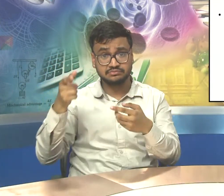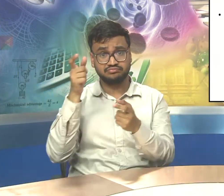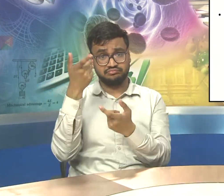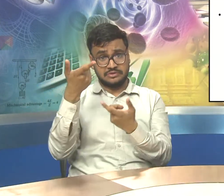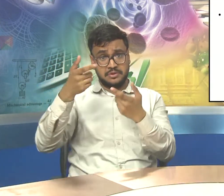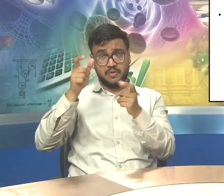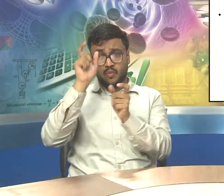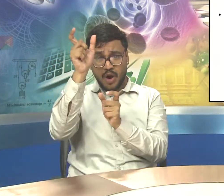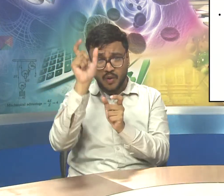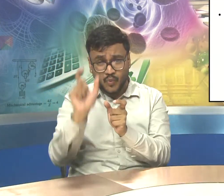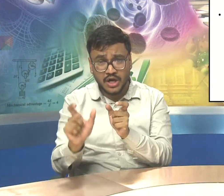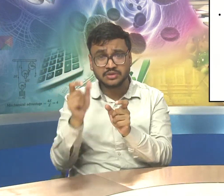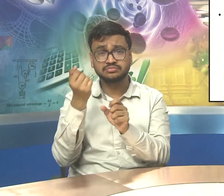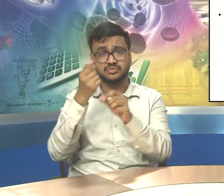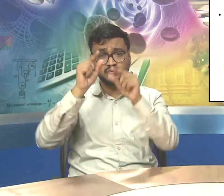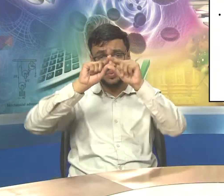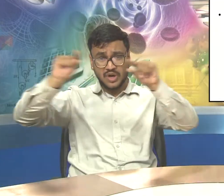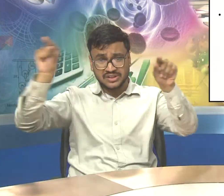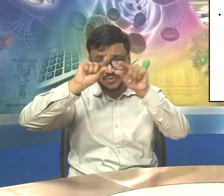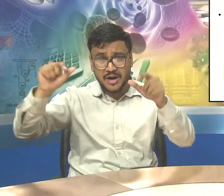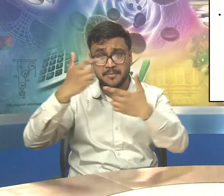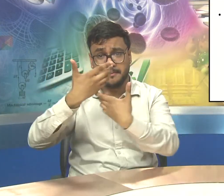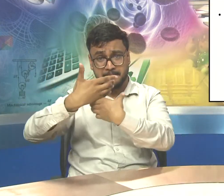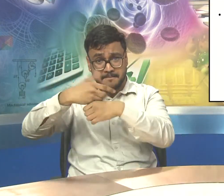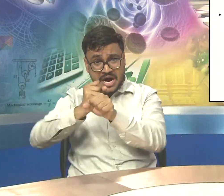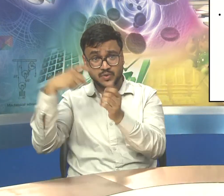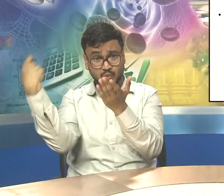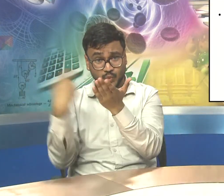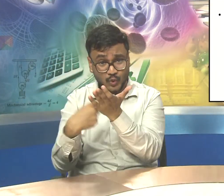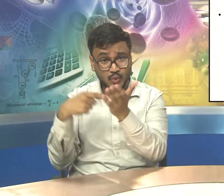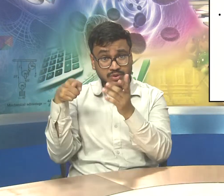And these only human can do this.